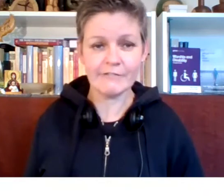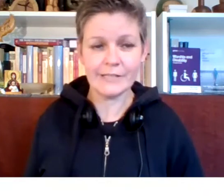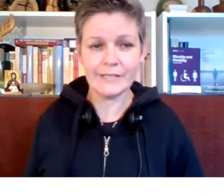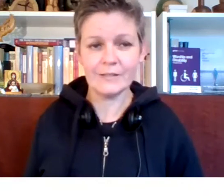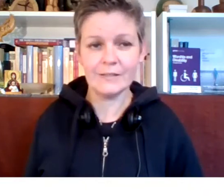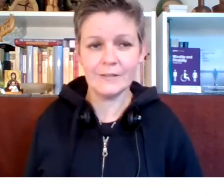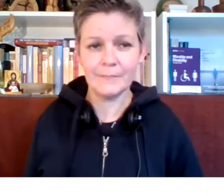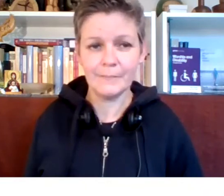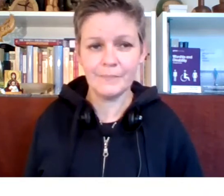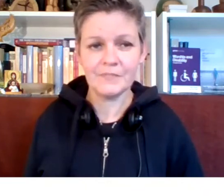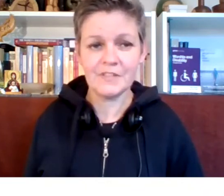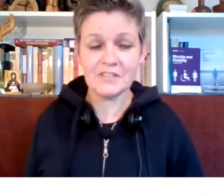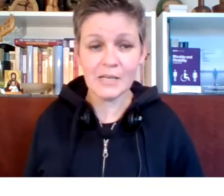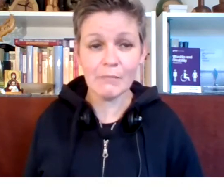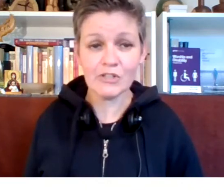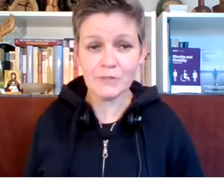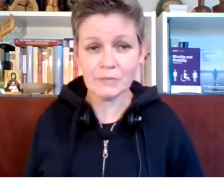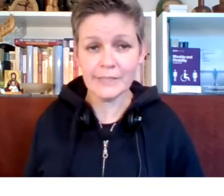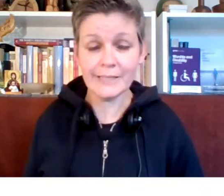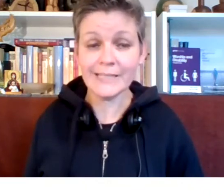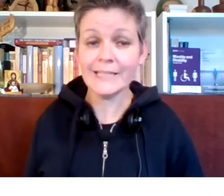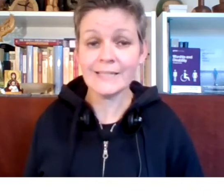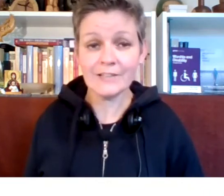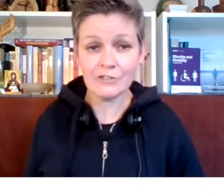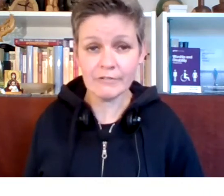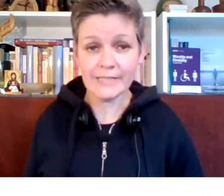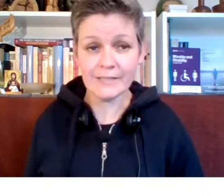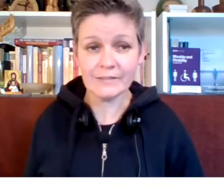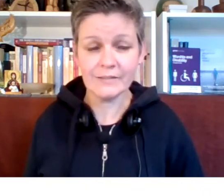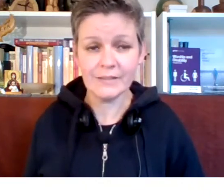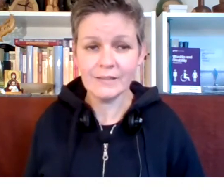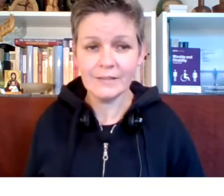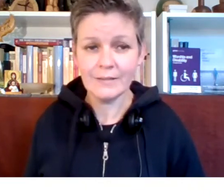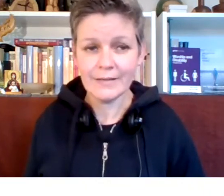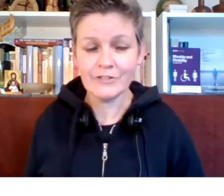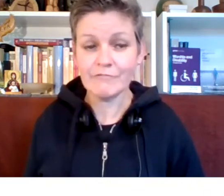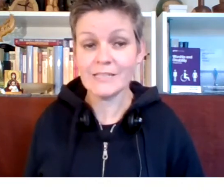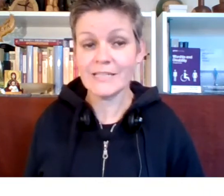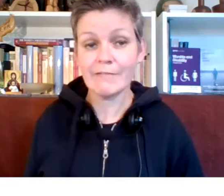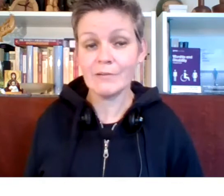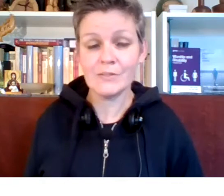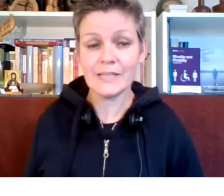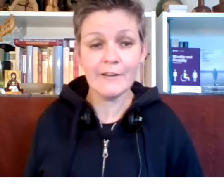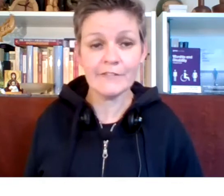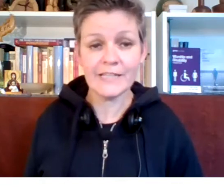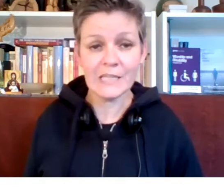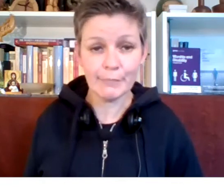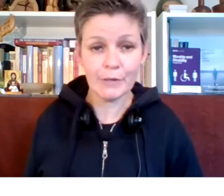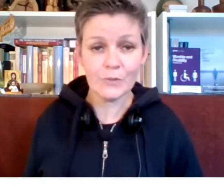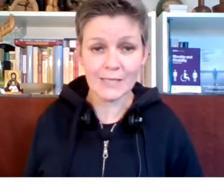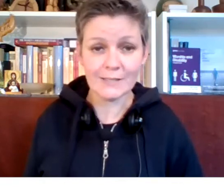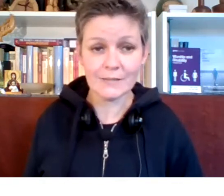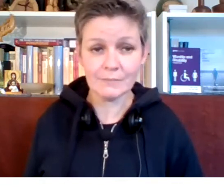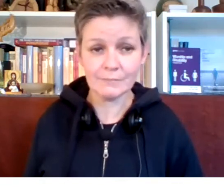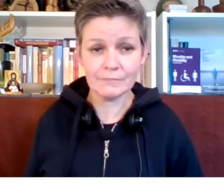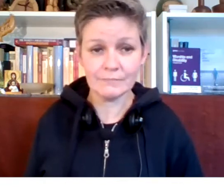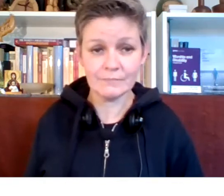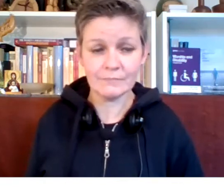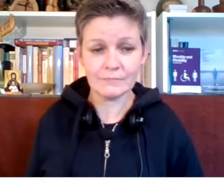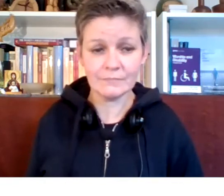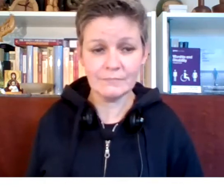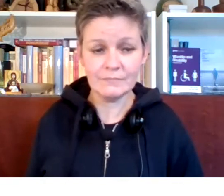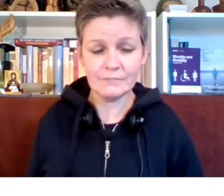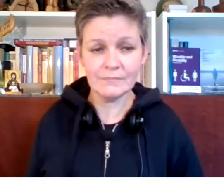against tyranny, distinguish between need and greed, and risk their own safety in the process.